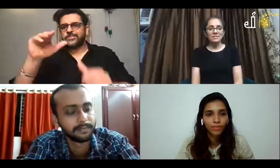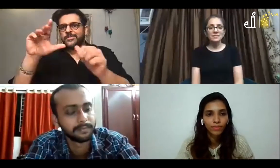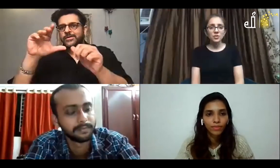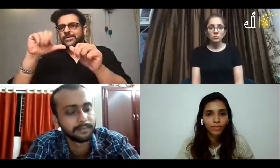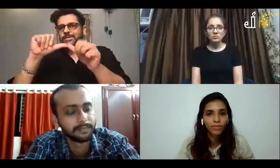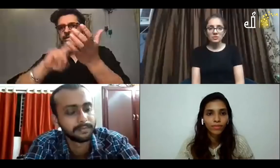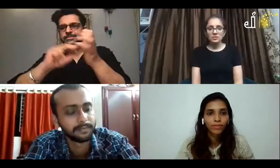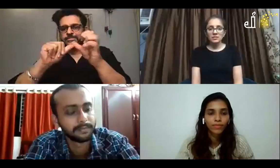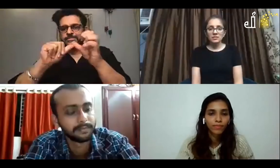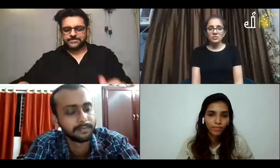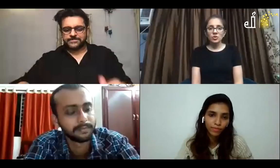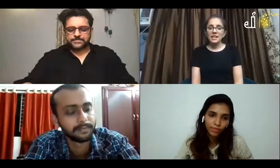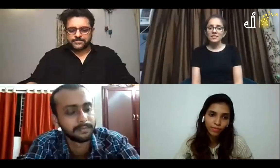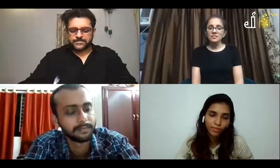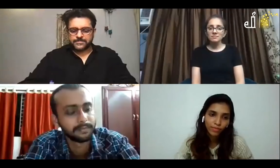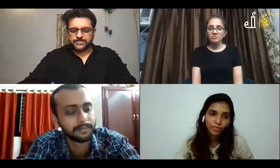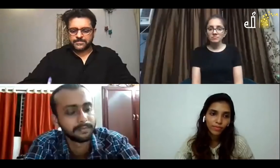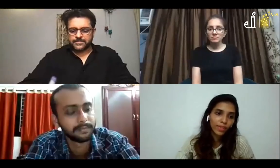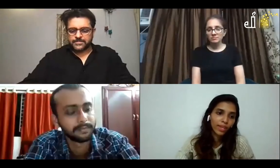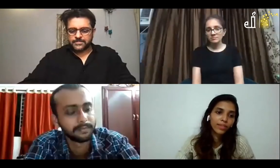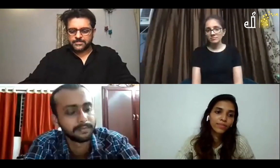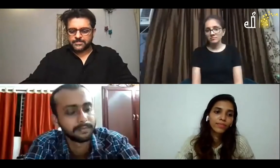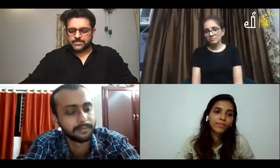Okay, thank you. Dr. Anna?